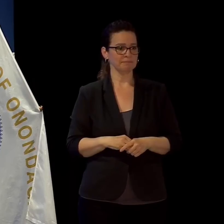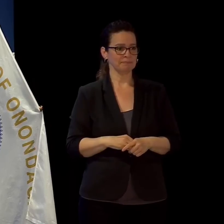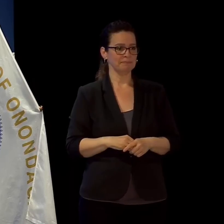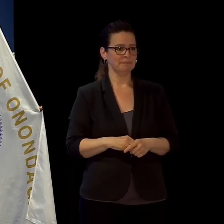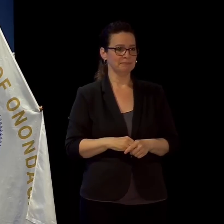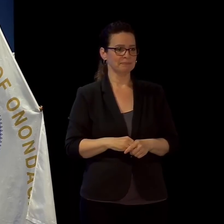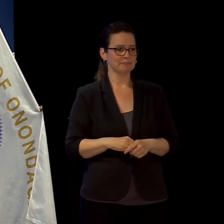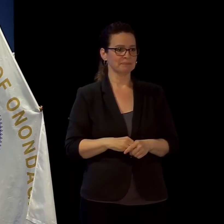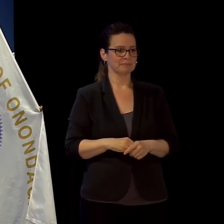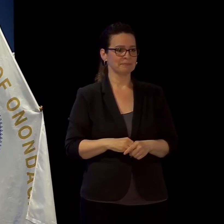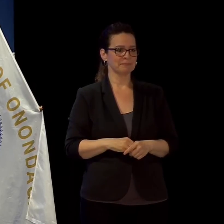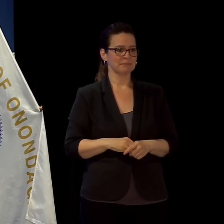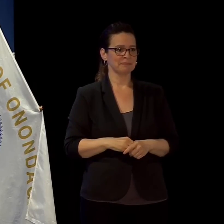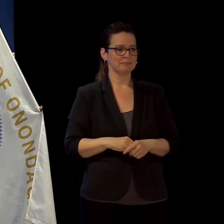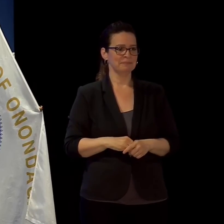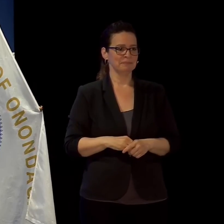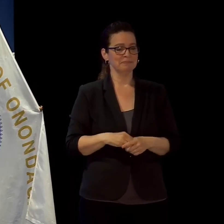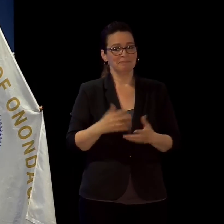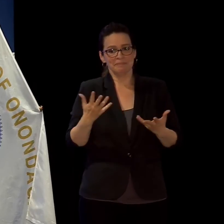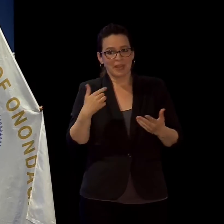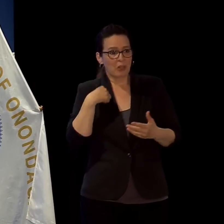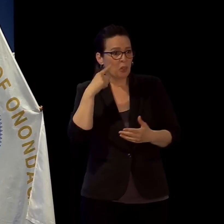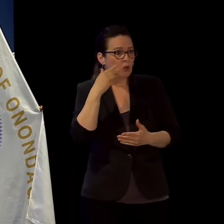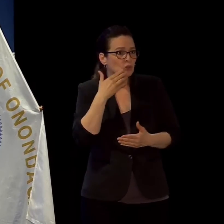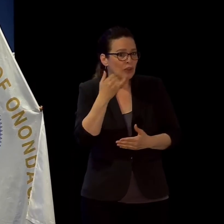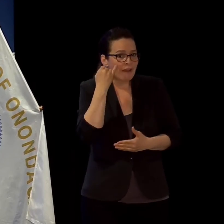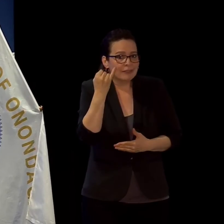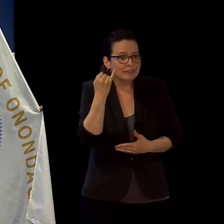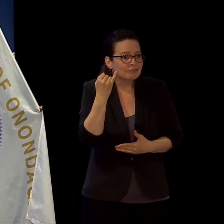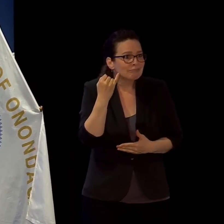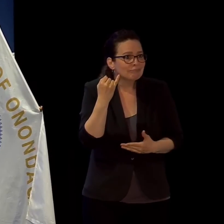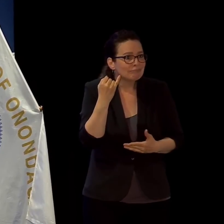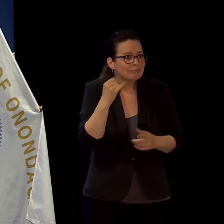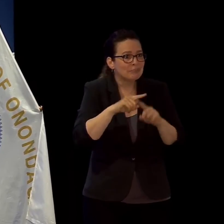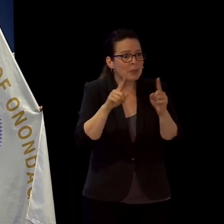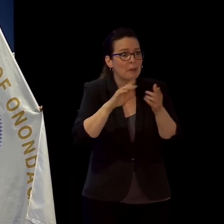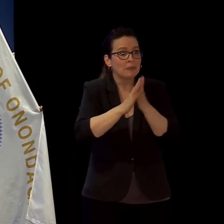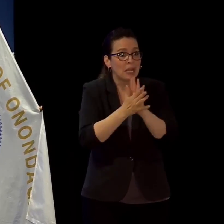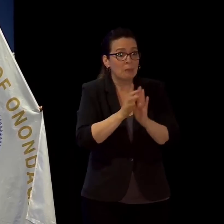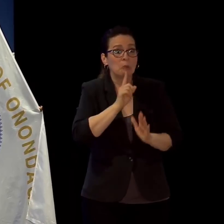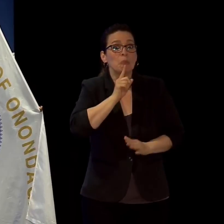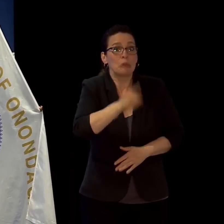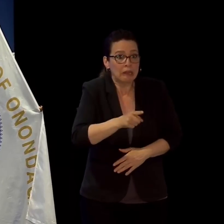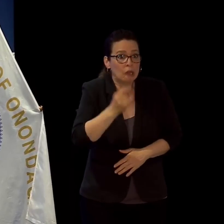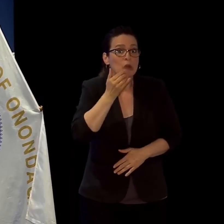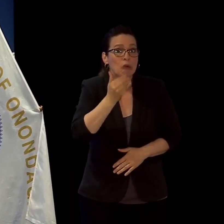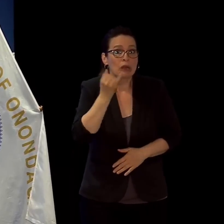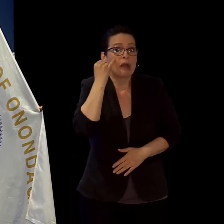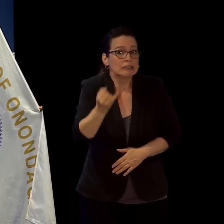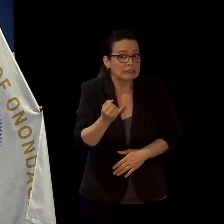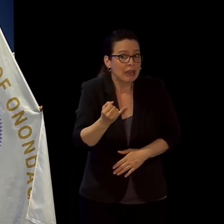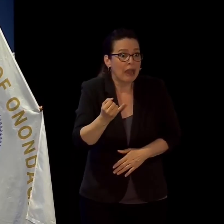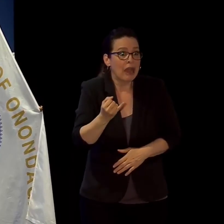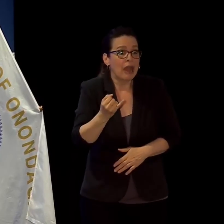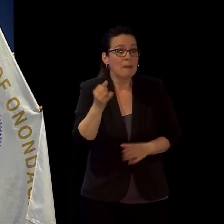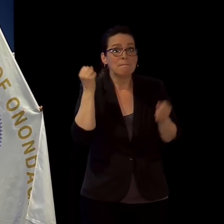Tim, I thought it was a good idea, or else we wouldn't have did it, but it turned out it was a really good idea, because everybody else agreed quickly.